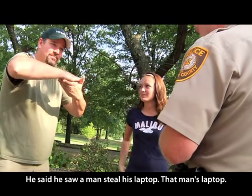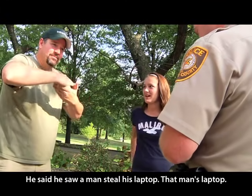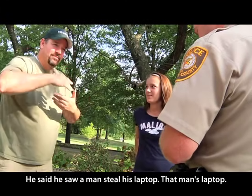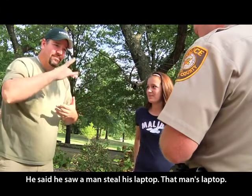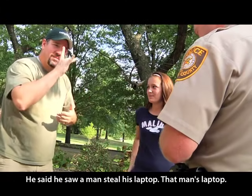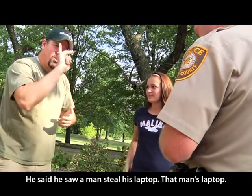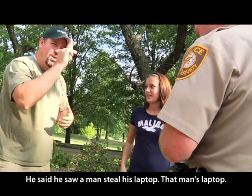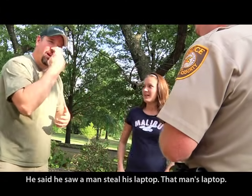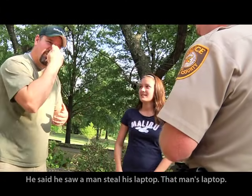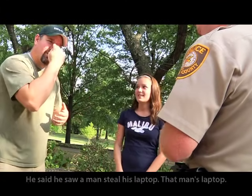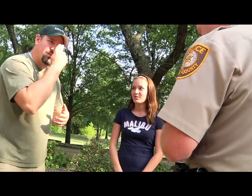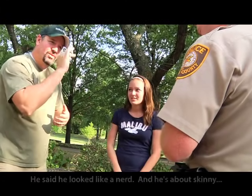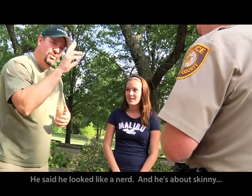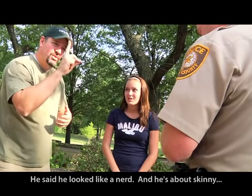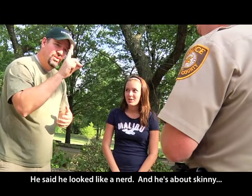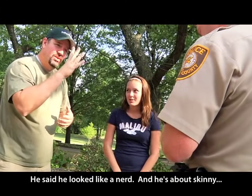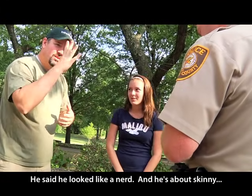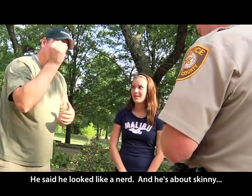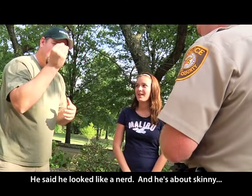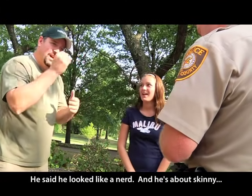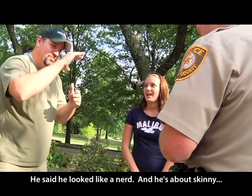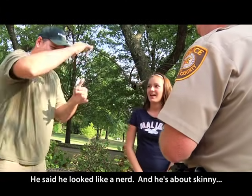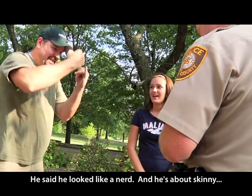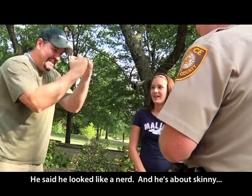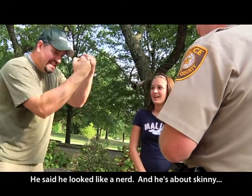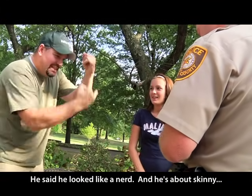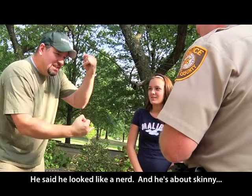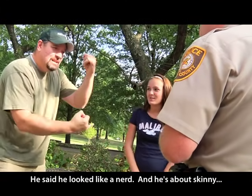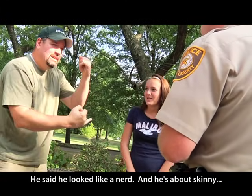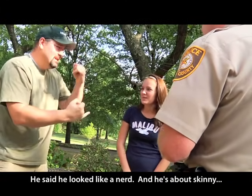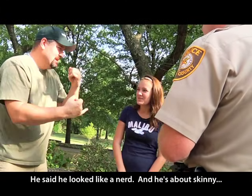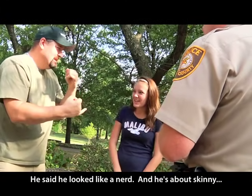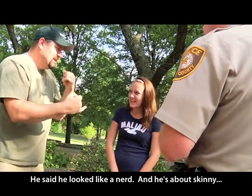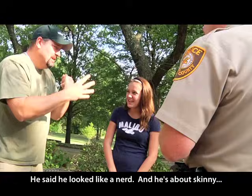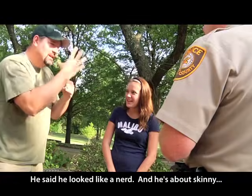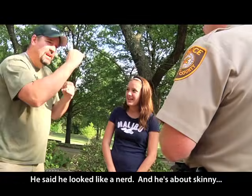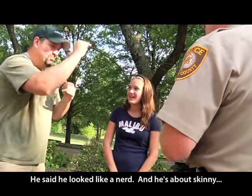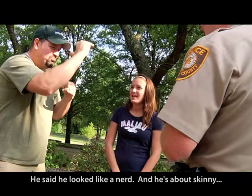laptop. He said he looked like a nerd, and he was about skinny.